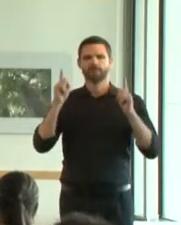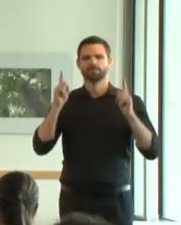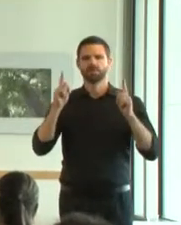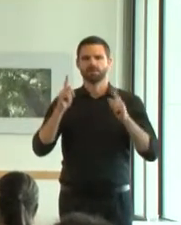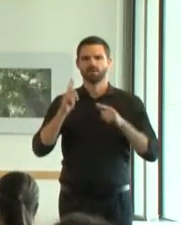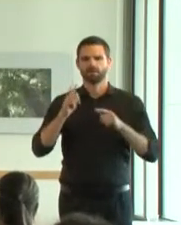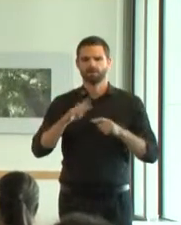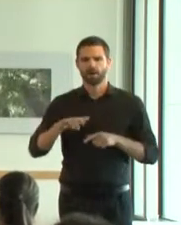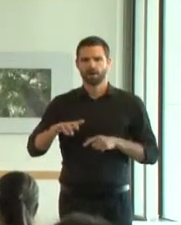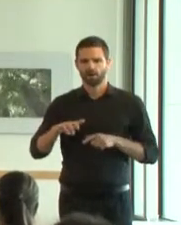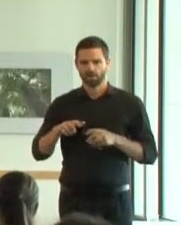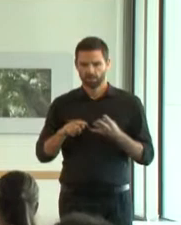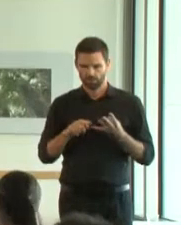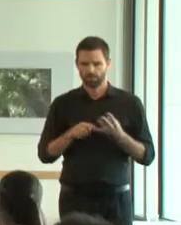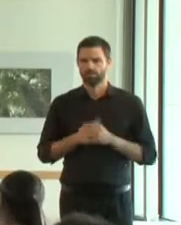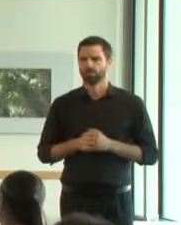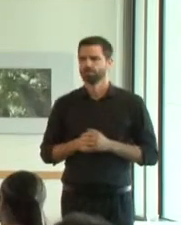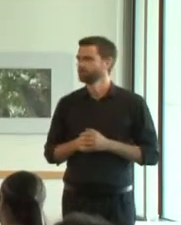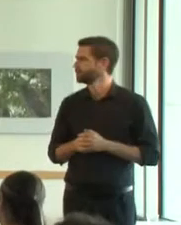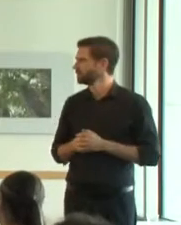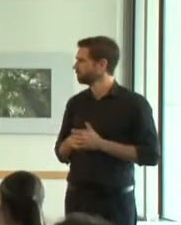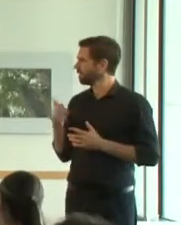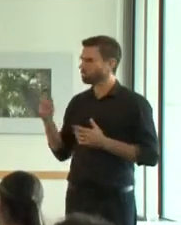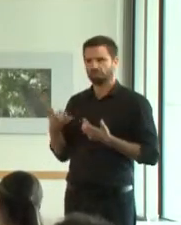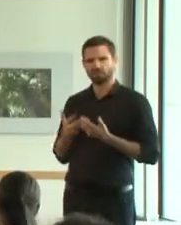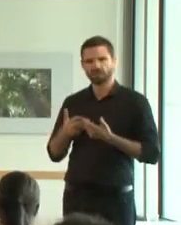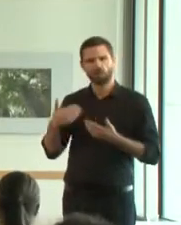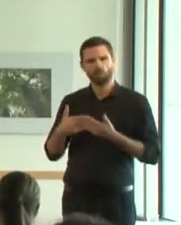digital access version as well. So that's how it's been working.